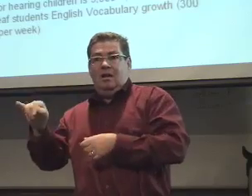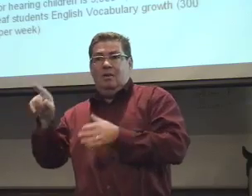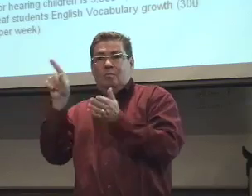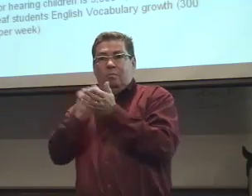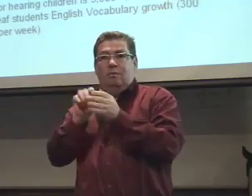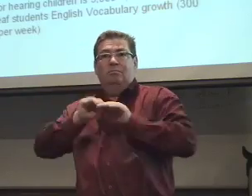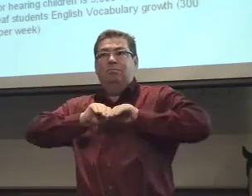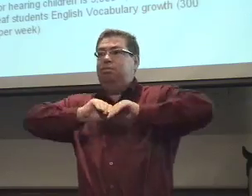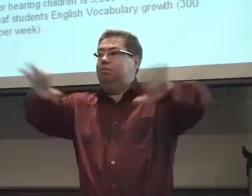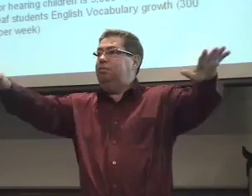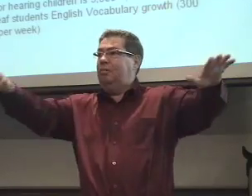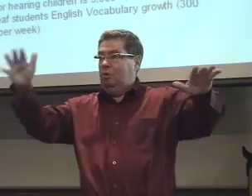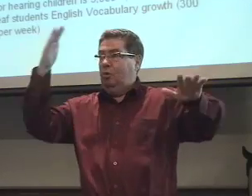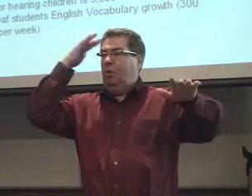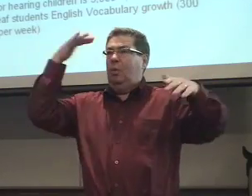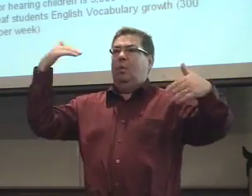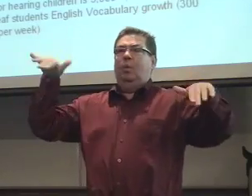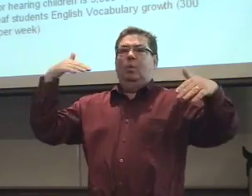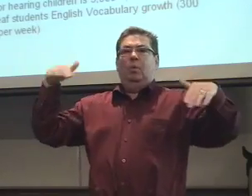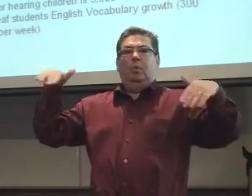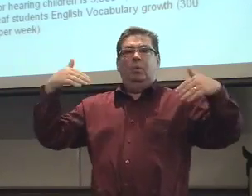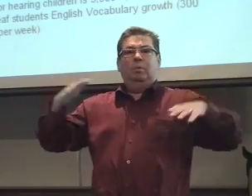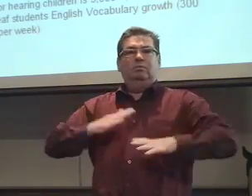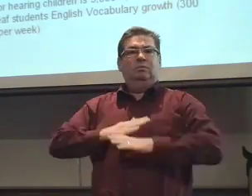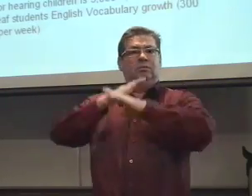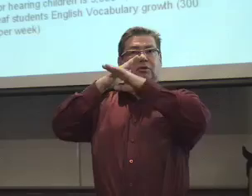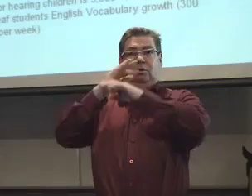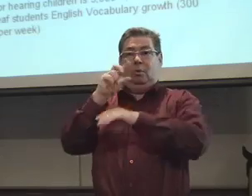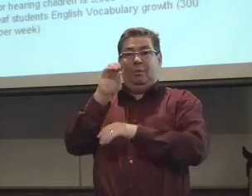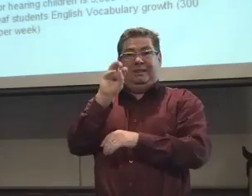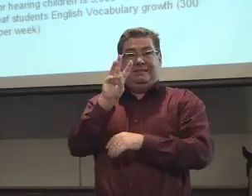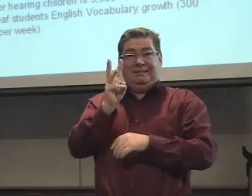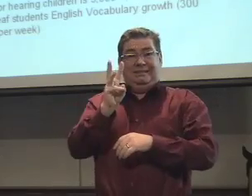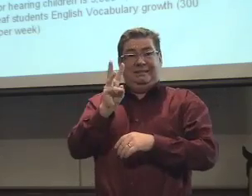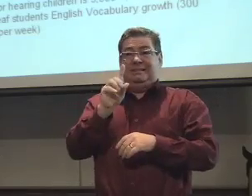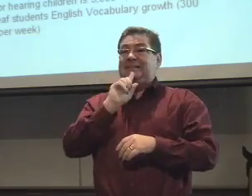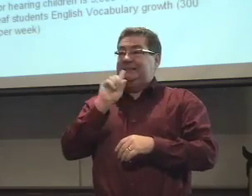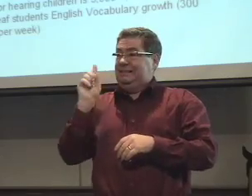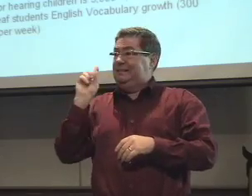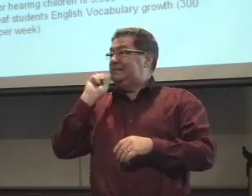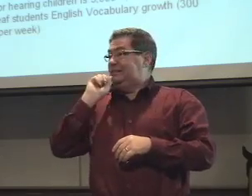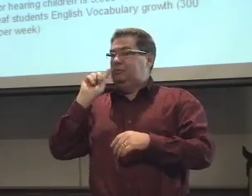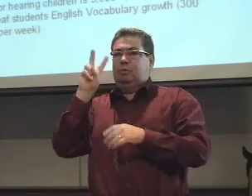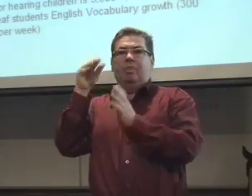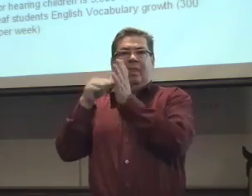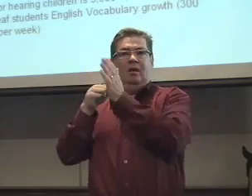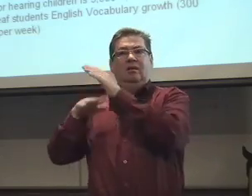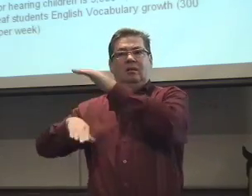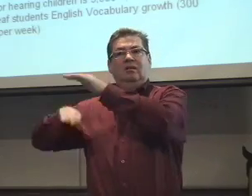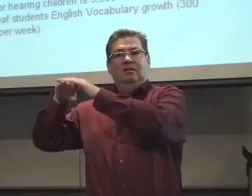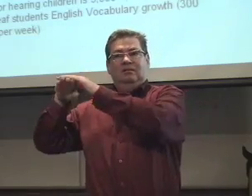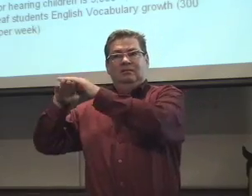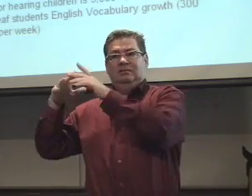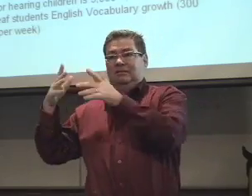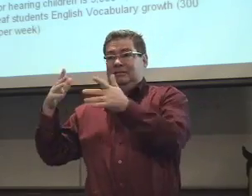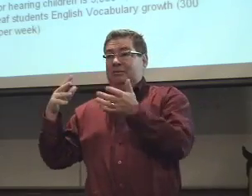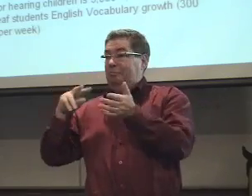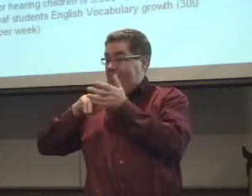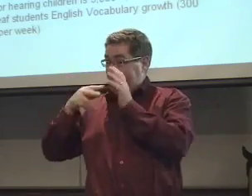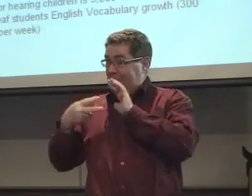So right away, you see, at 6th grade, most deaf kids can read about 2,000 words. This does not mean, however, that they don't